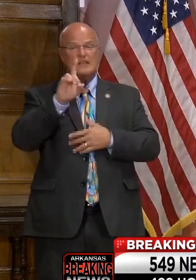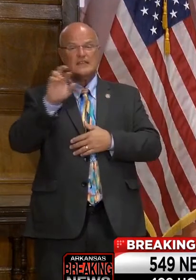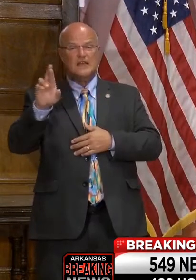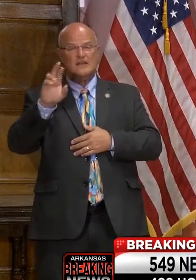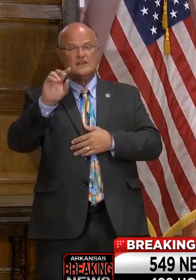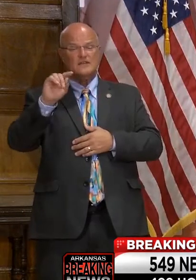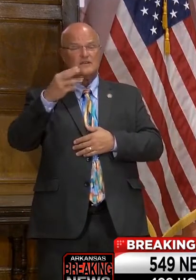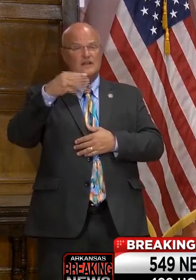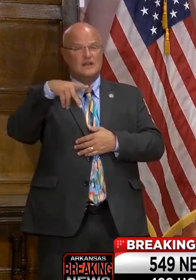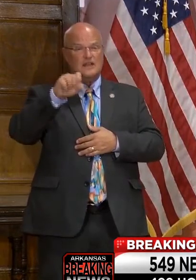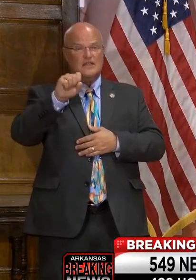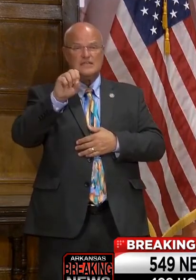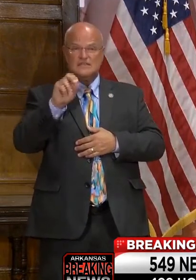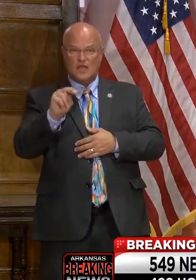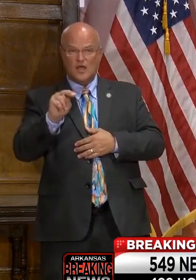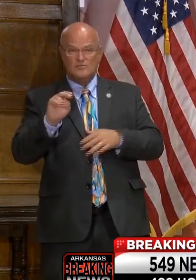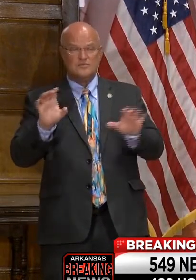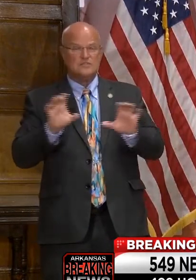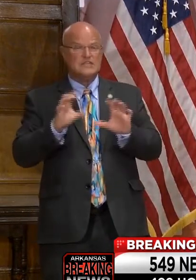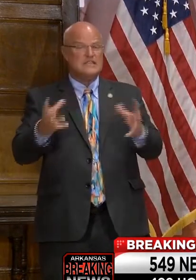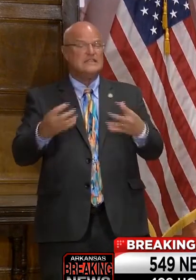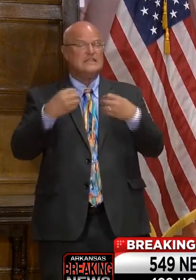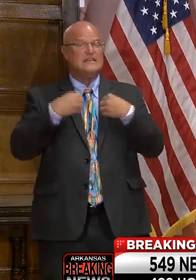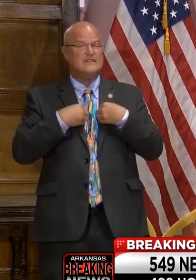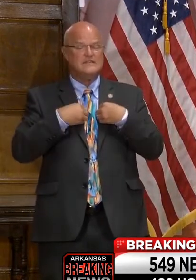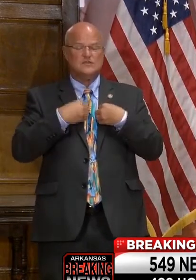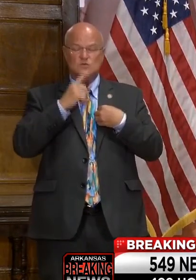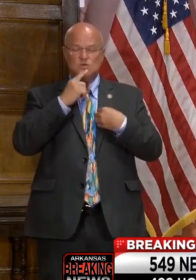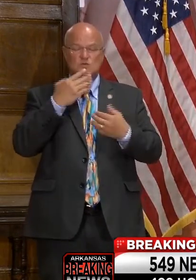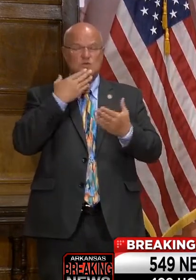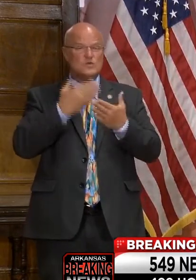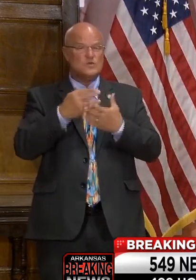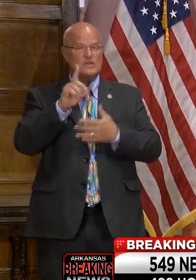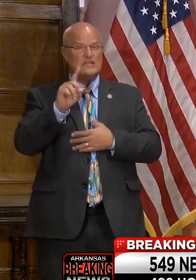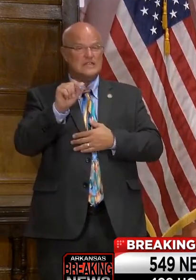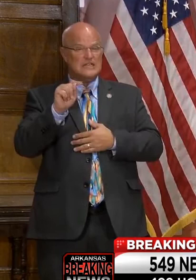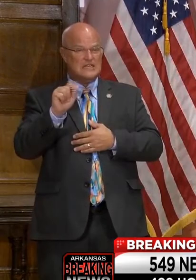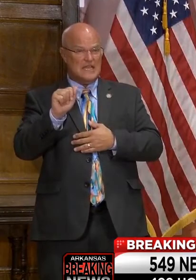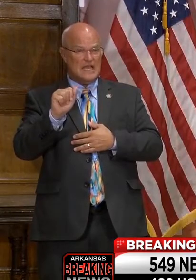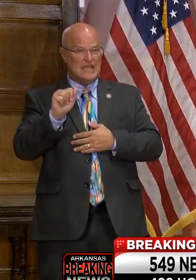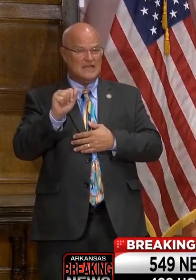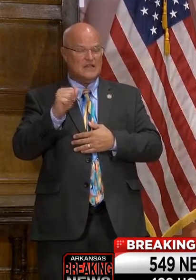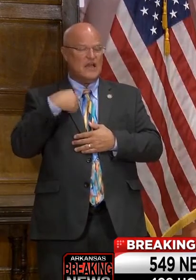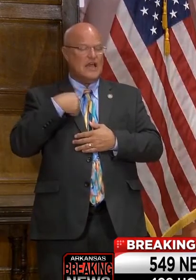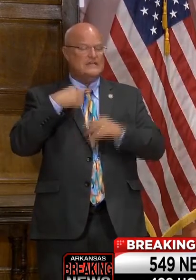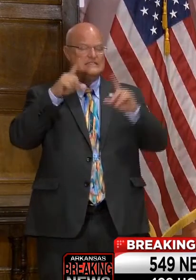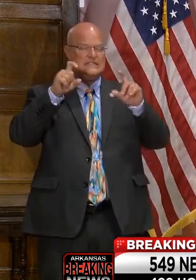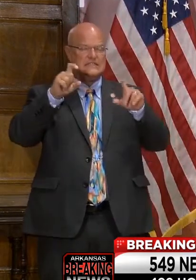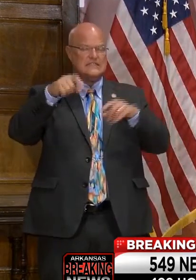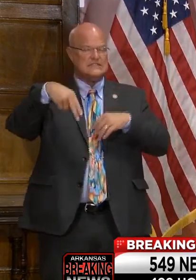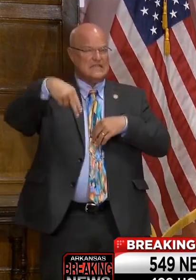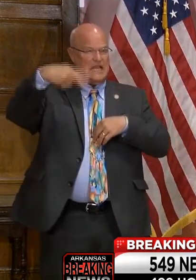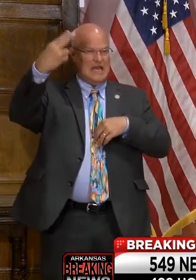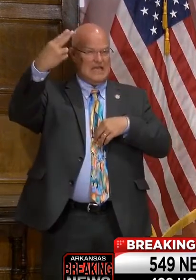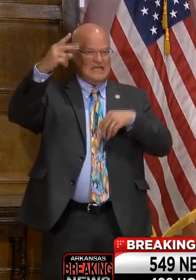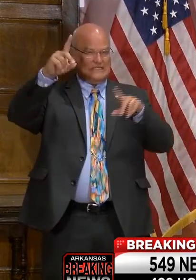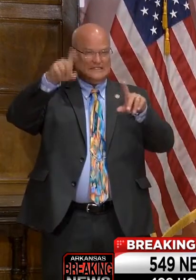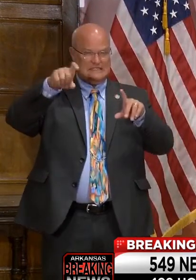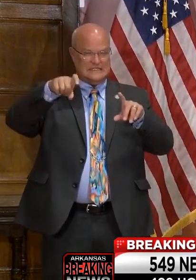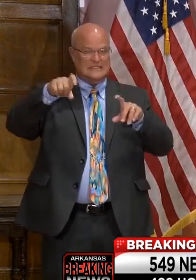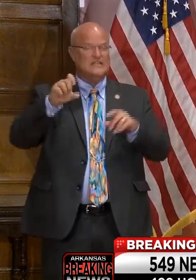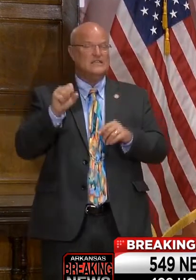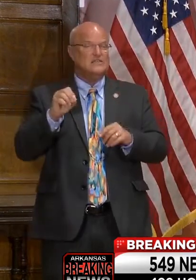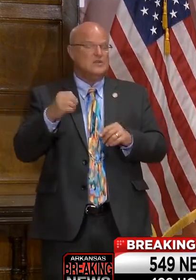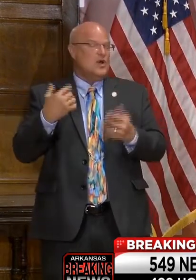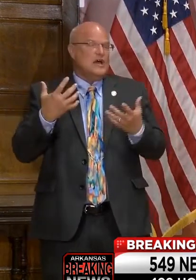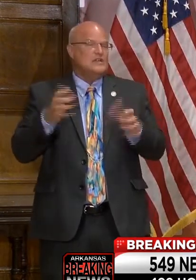Thompson has done for providing us granular data to work, we need to have high numbers of testing in our community. And so